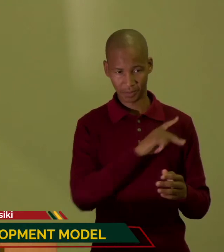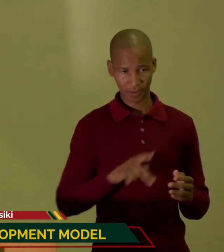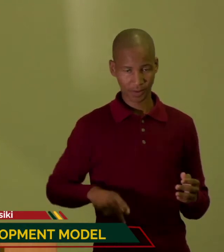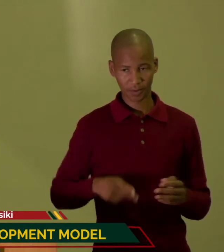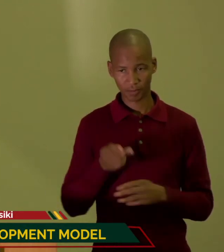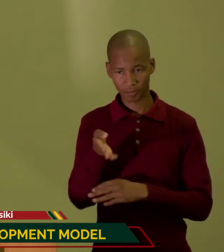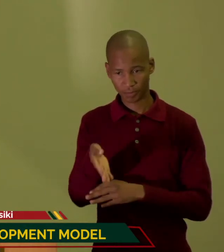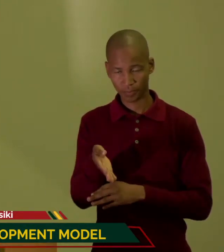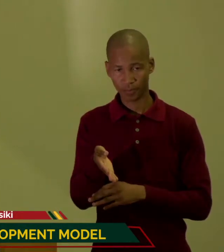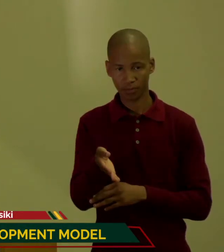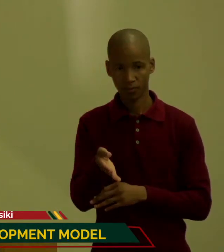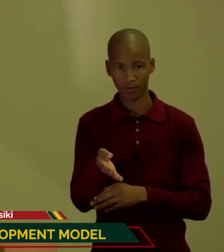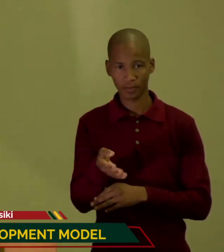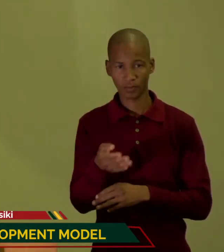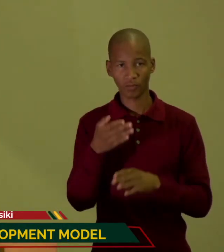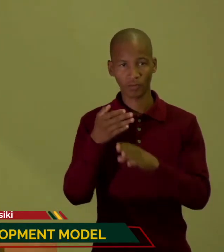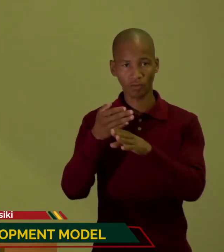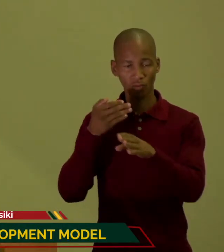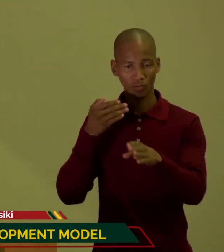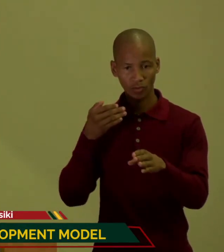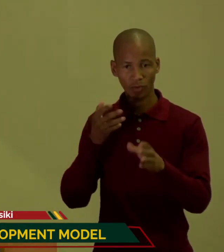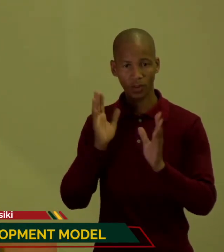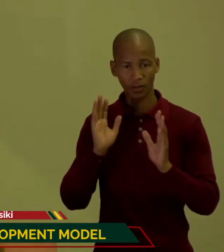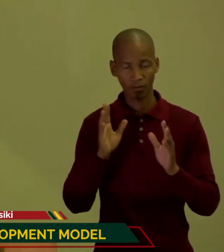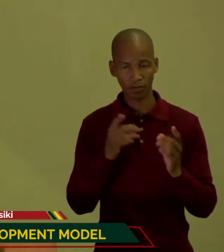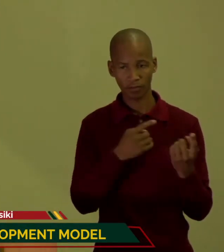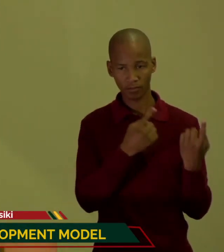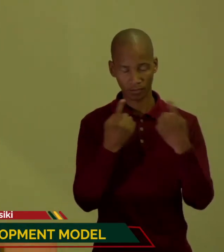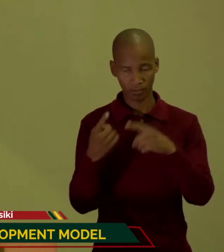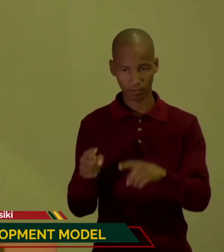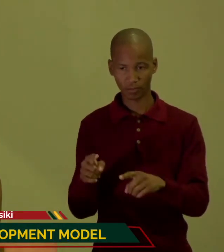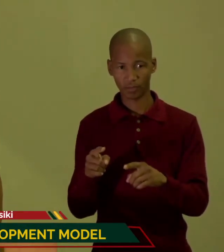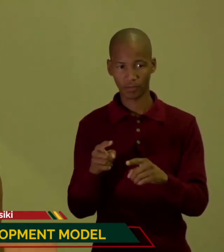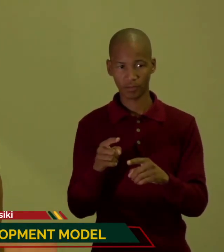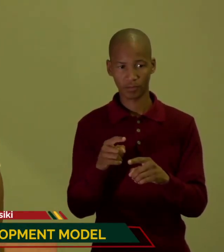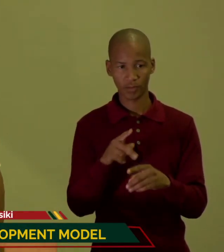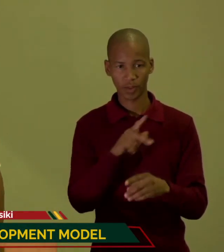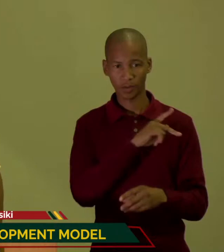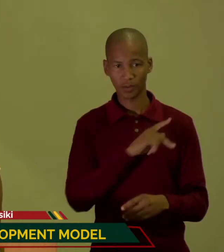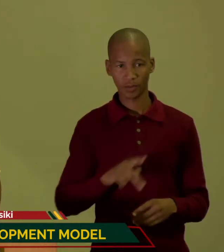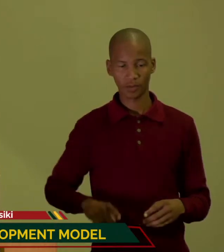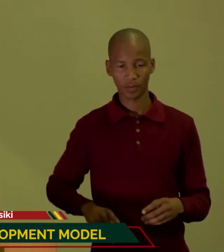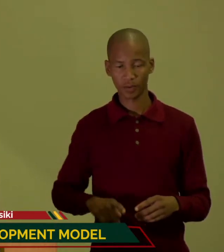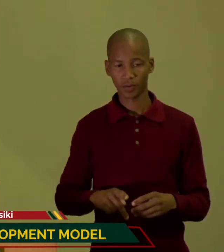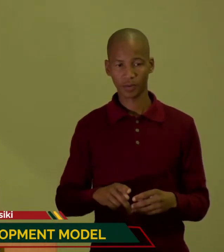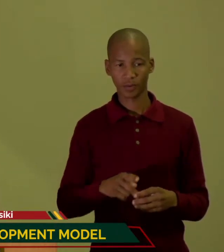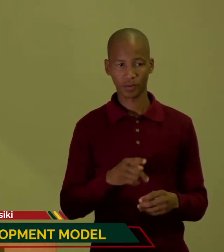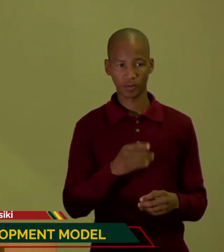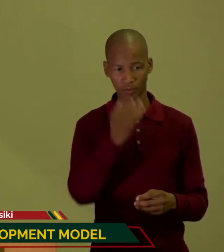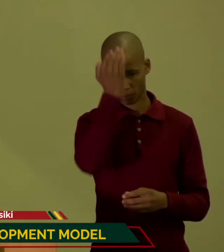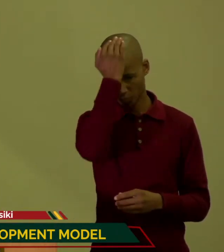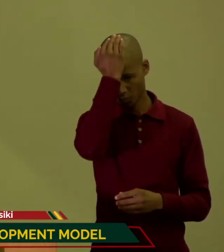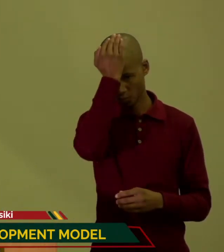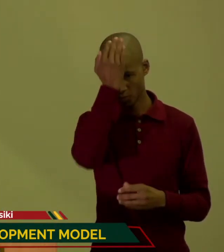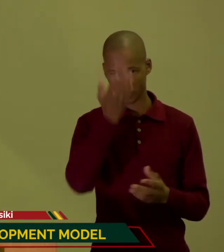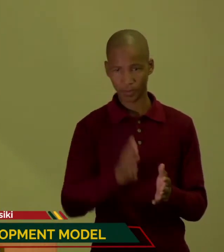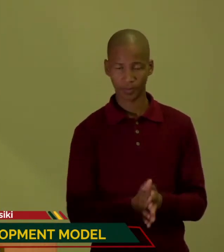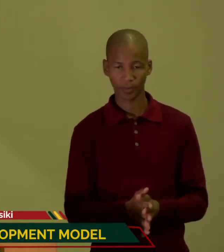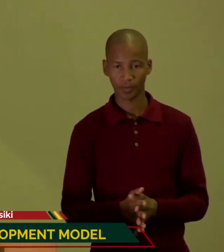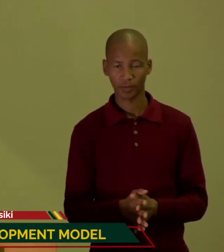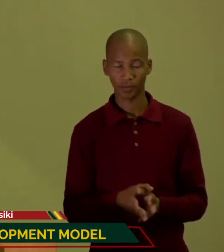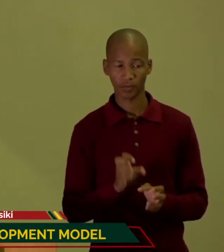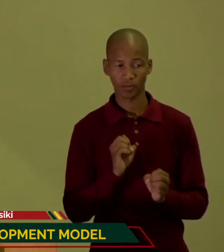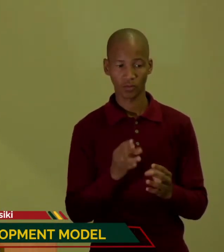Before we had the president who came here for the commemoration, President Zuma. We